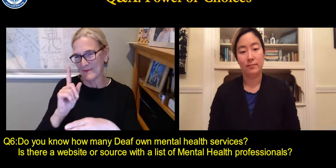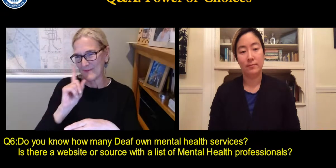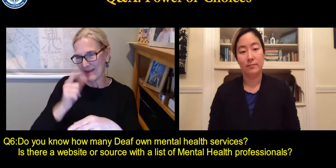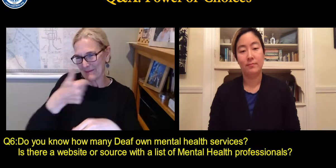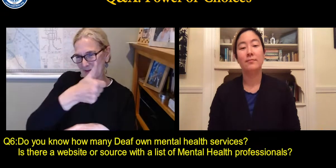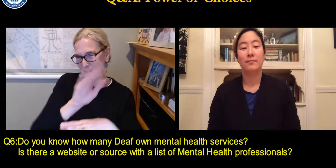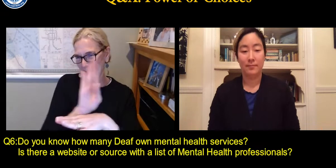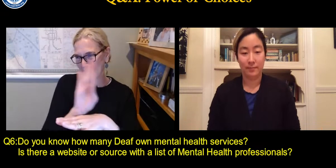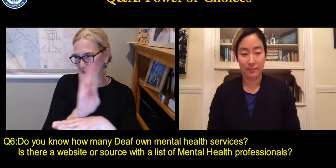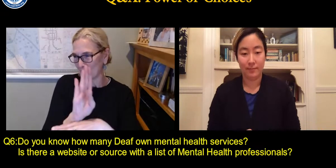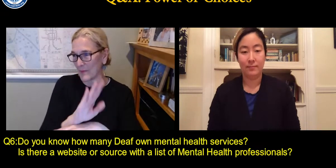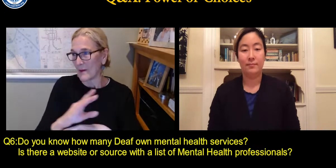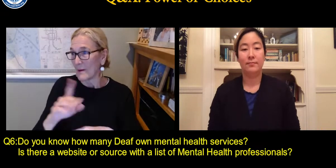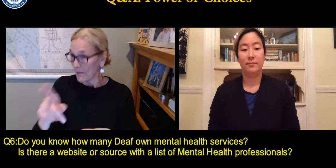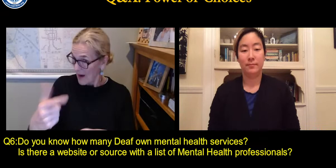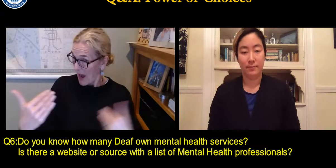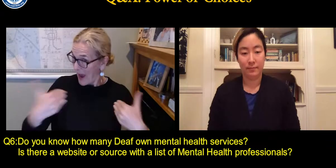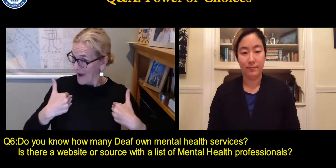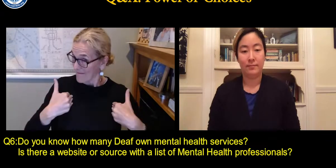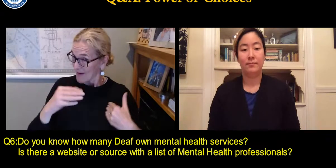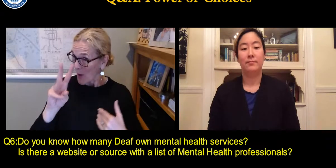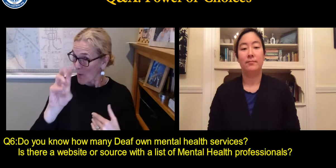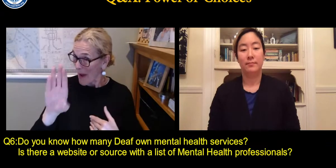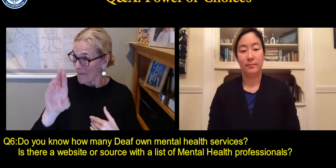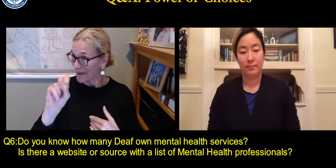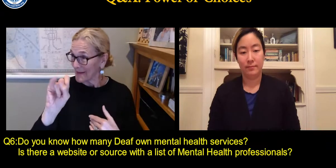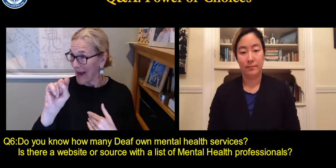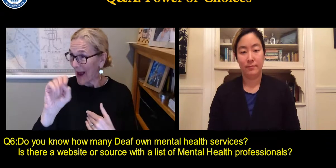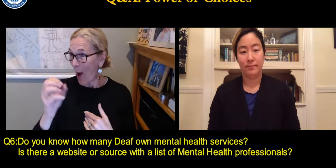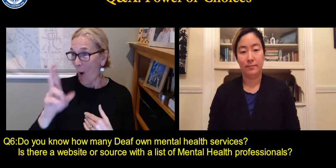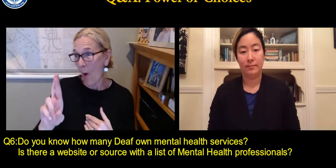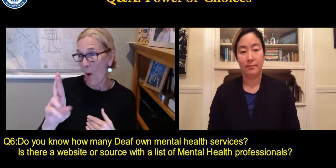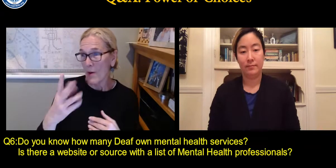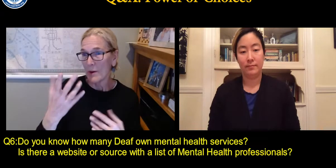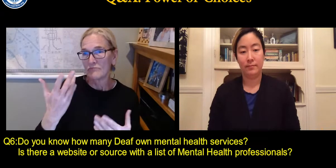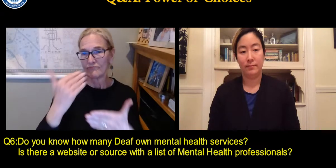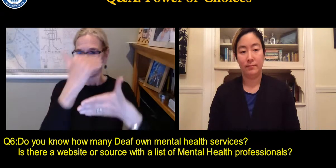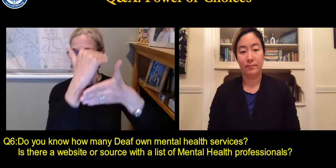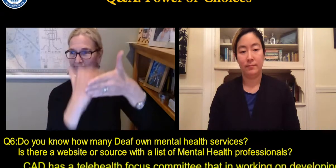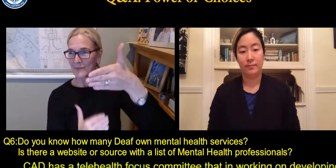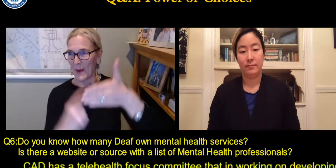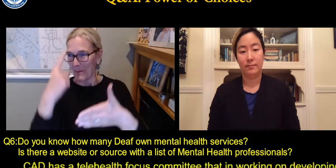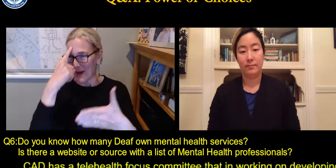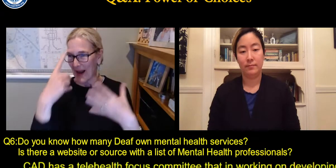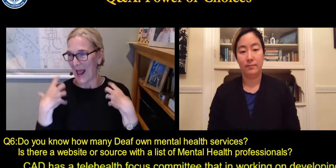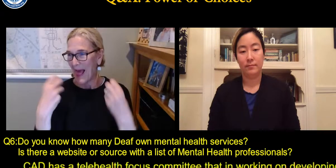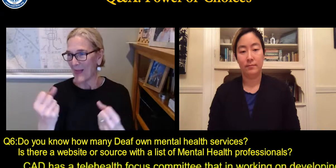asks, do you know how many, and this is Richard Ray, how many deaf owned